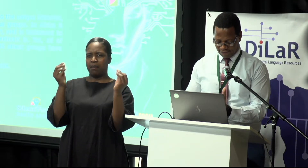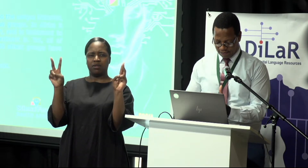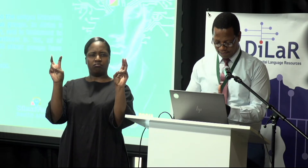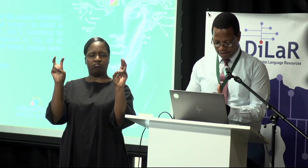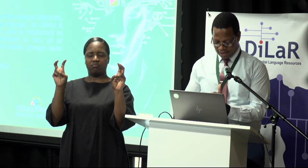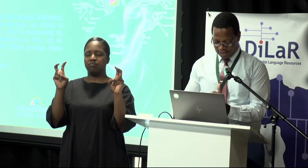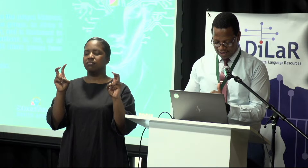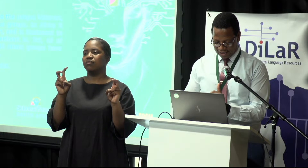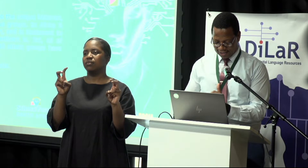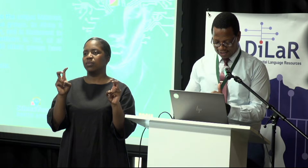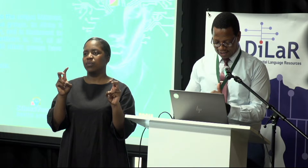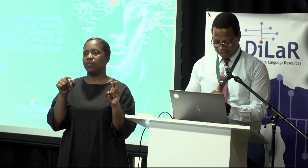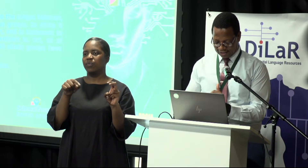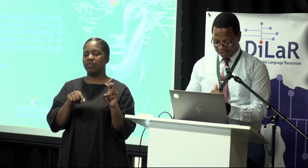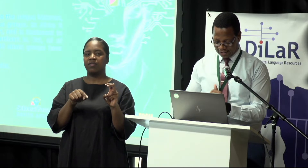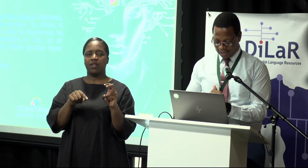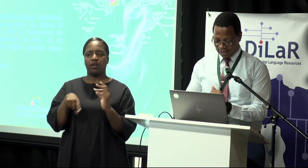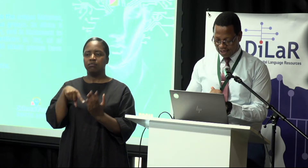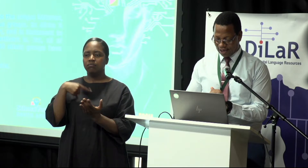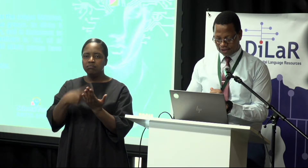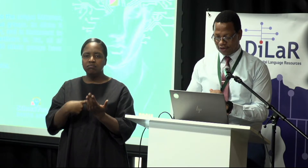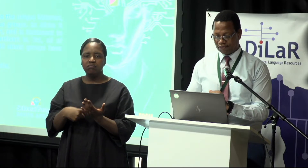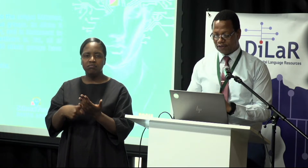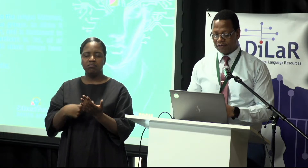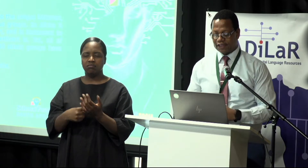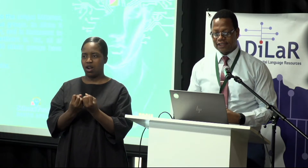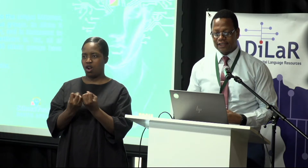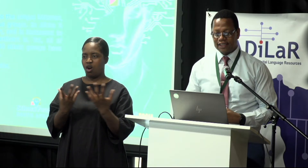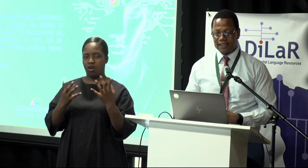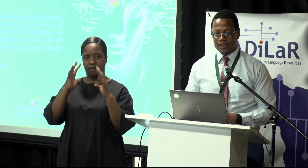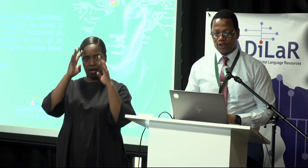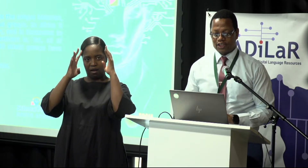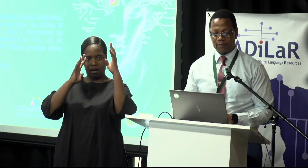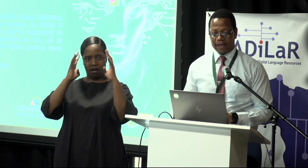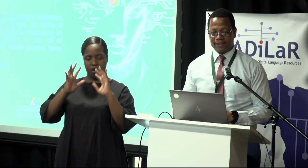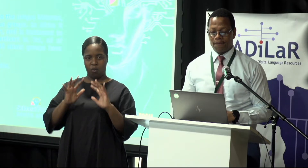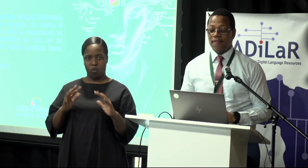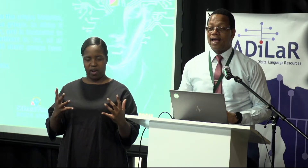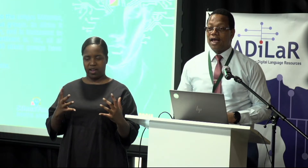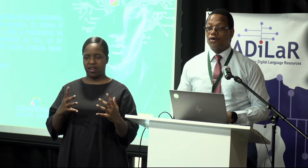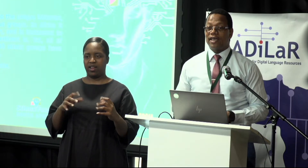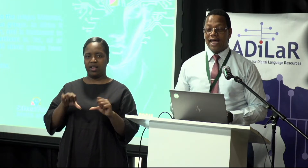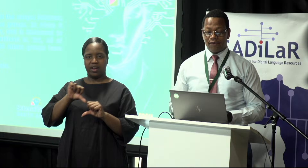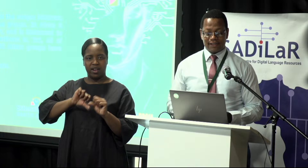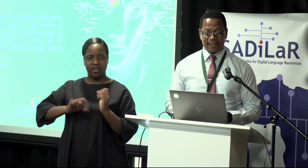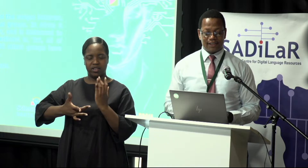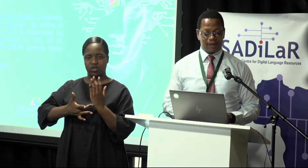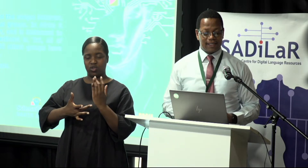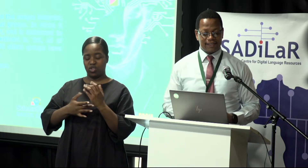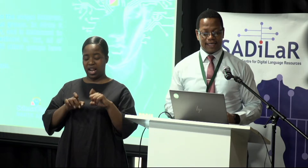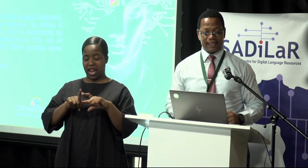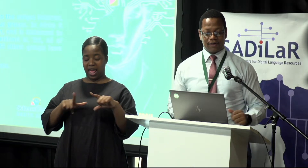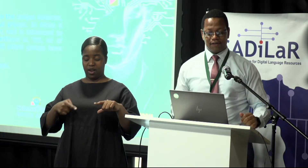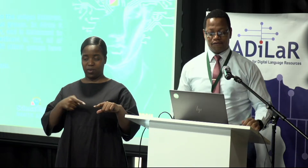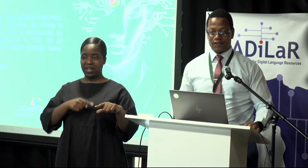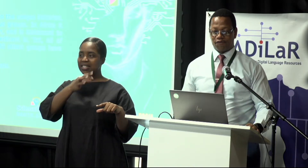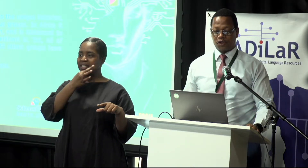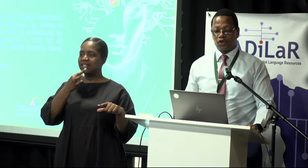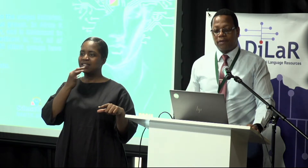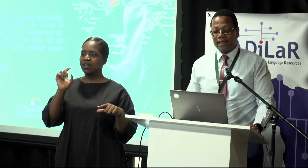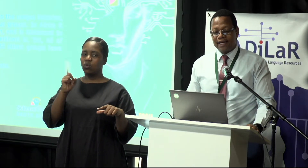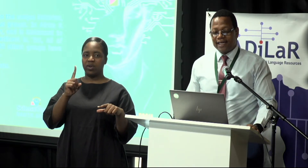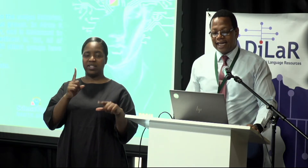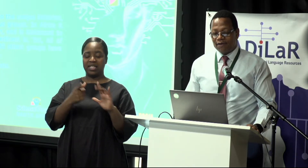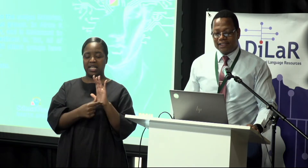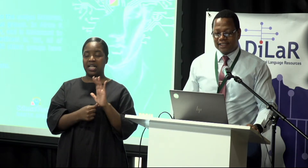popular platform that discusses a lot of innovations in the digital space. And on language, this is what they said on the 1st